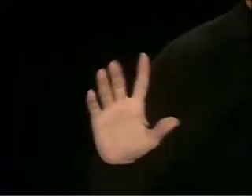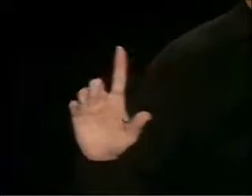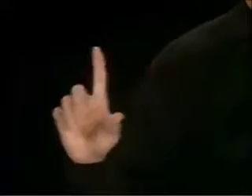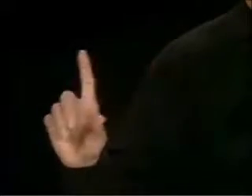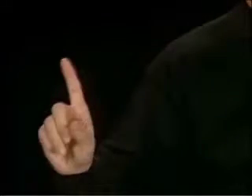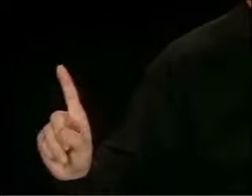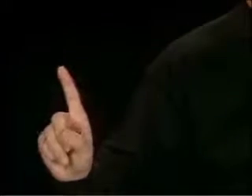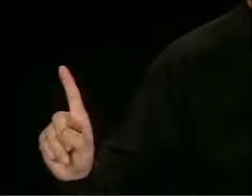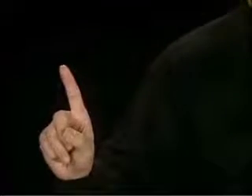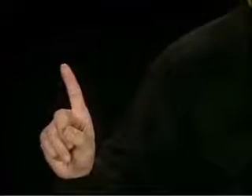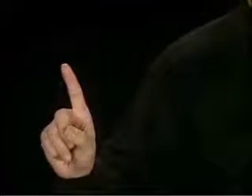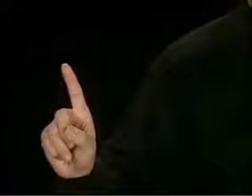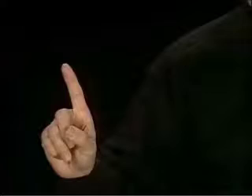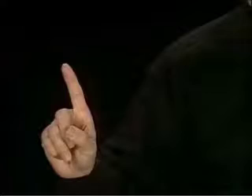51,